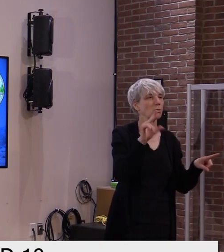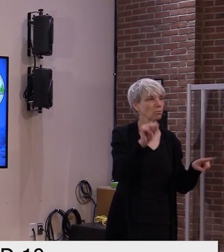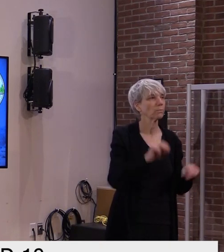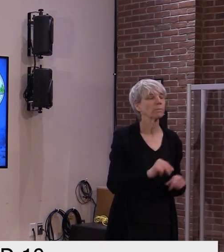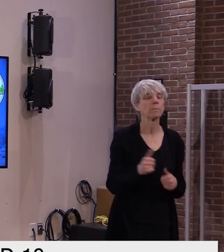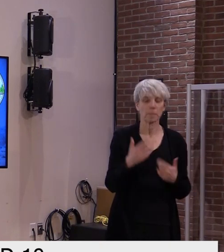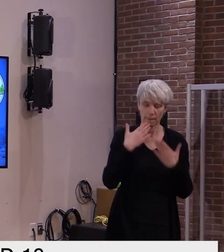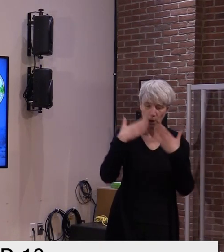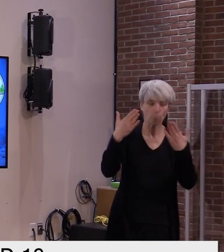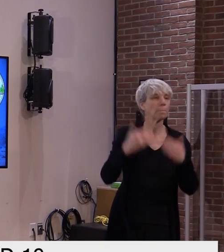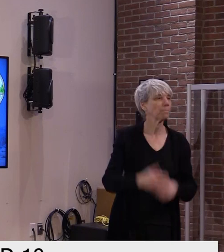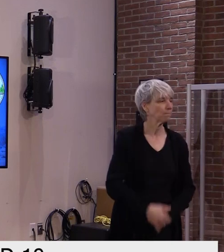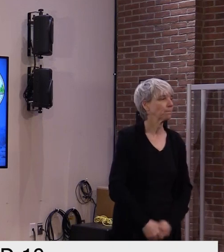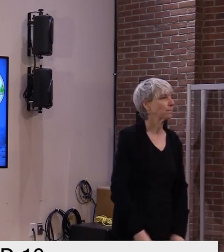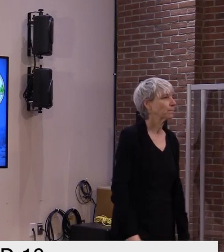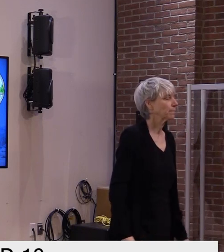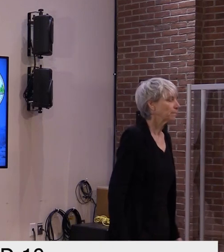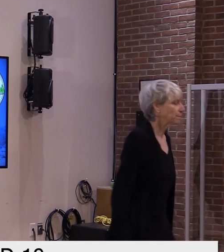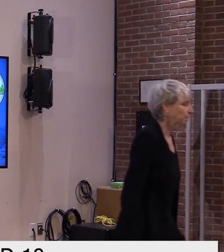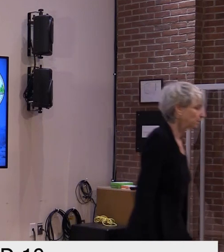Thank you all very much. I appreciate it.